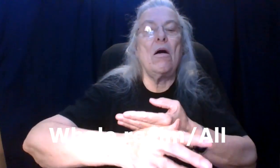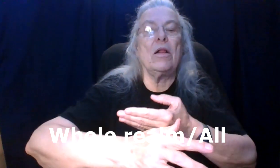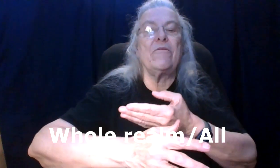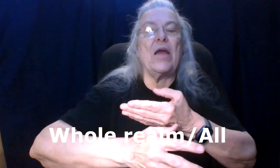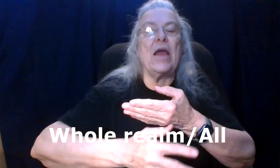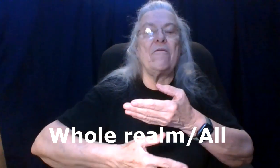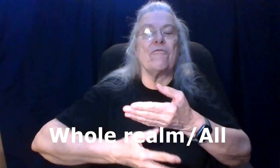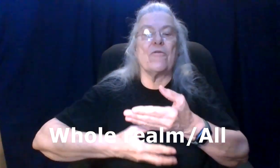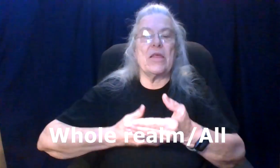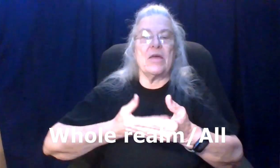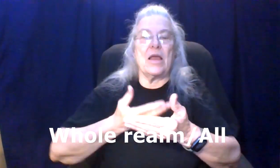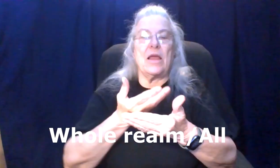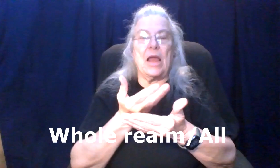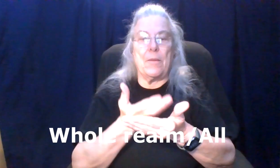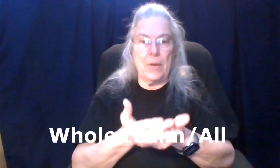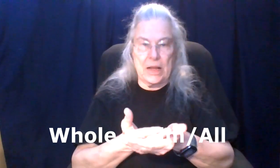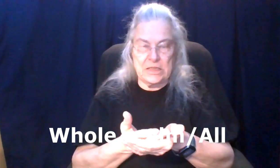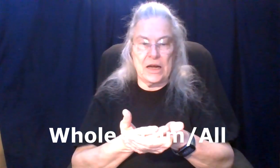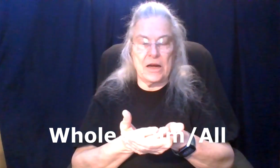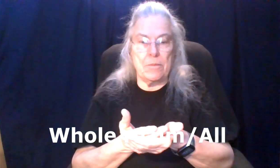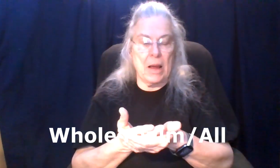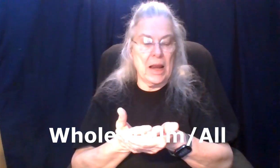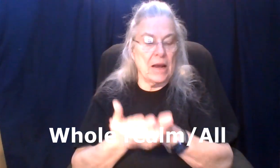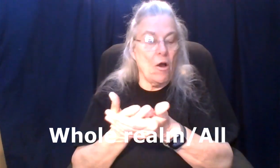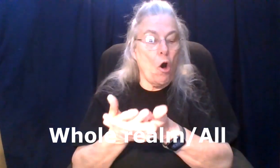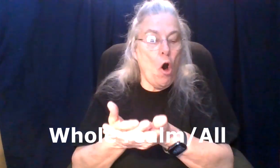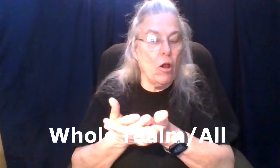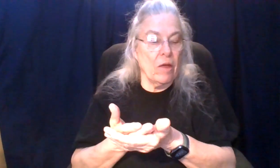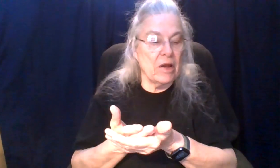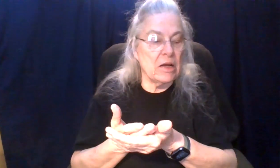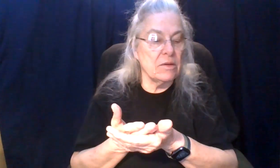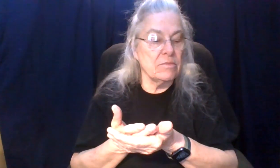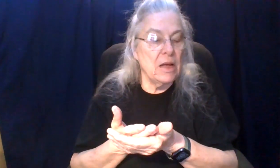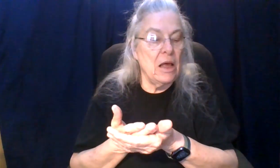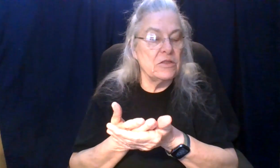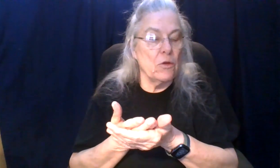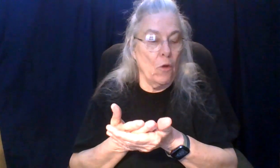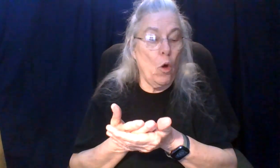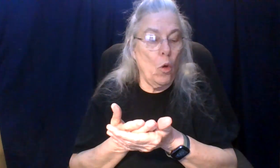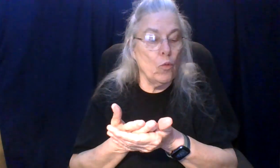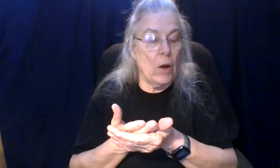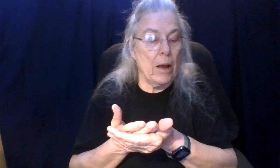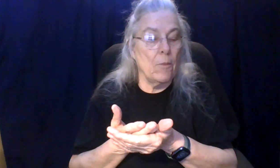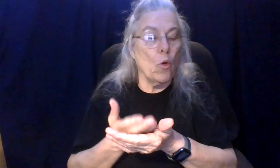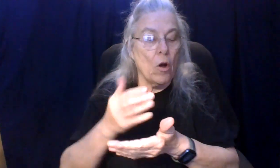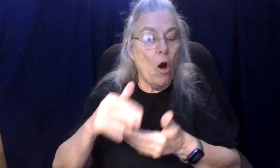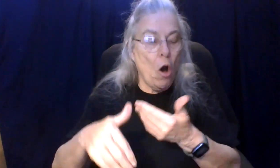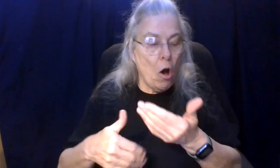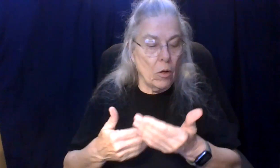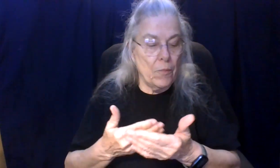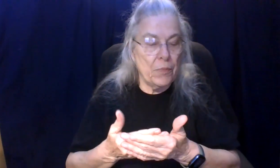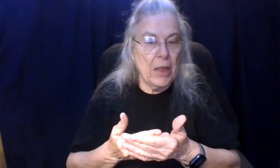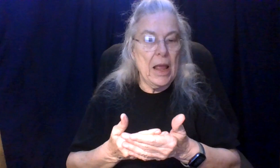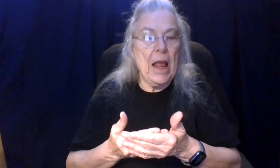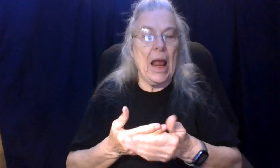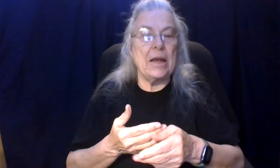of everything and placing it in my hand, all of it. So the whole round or all. And